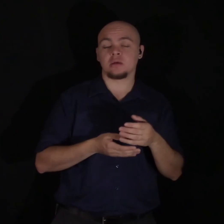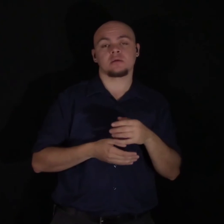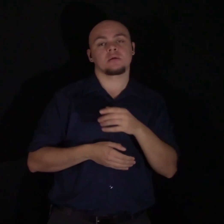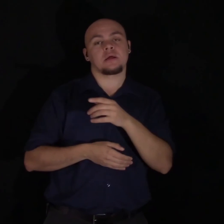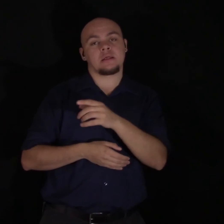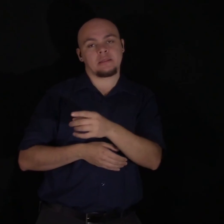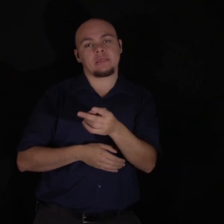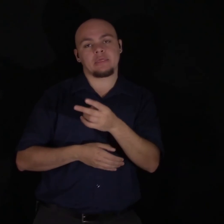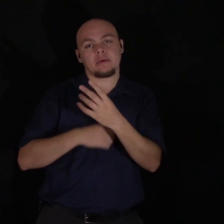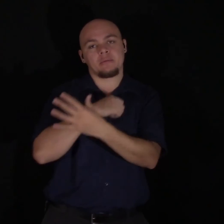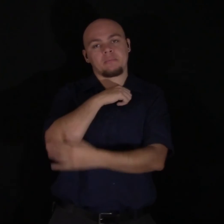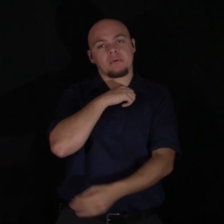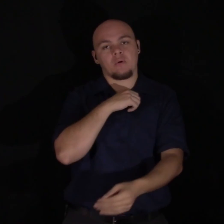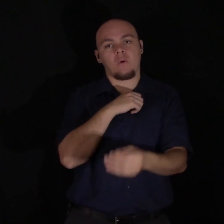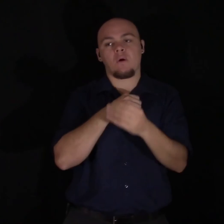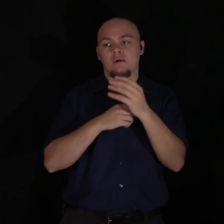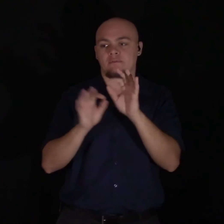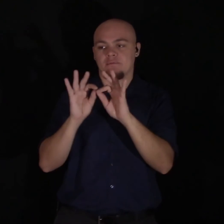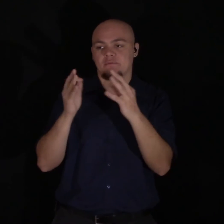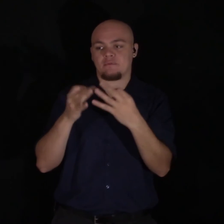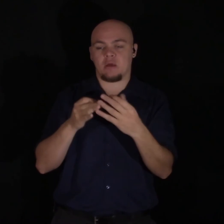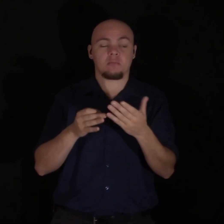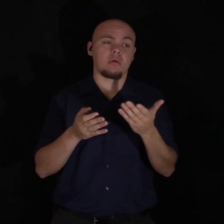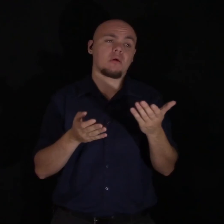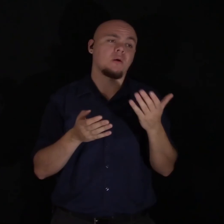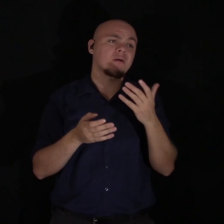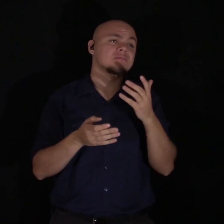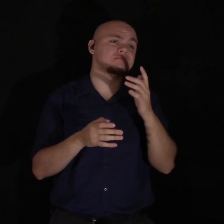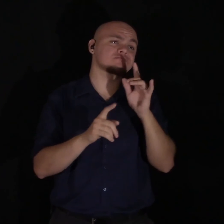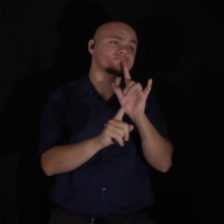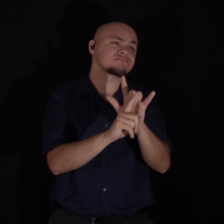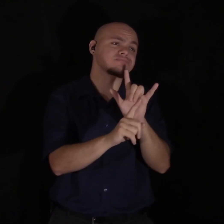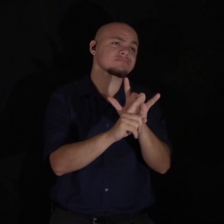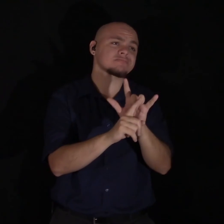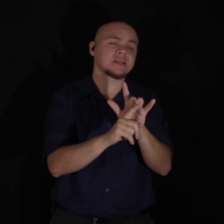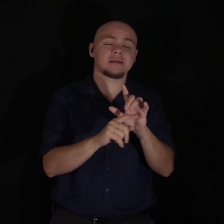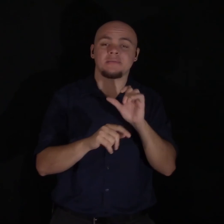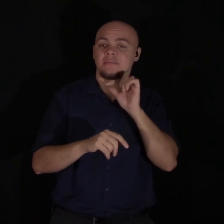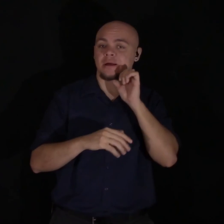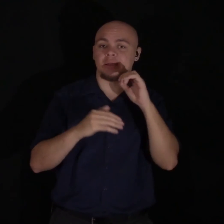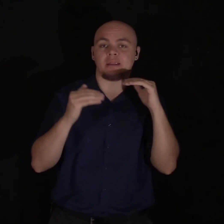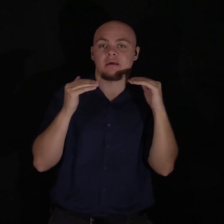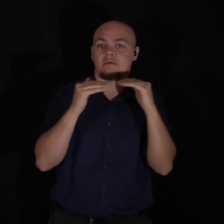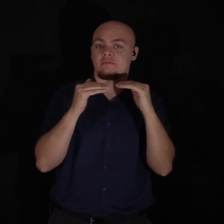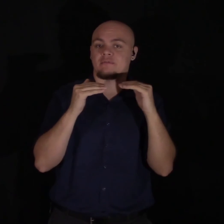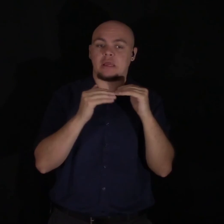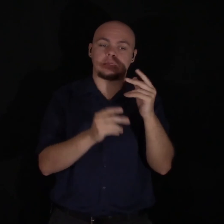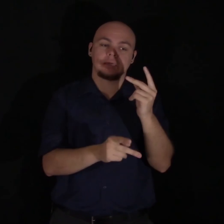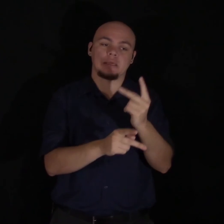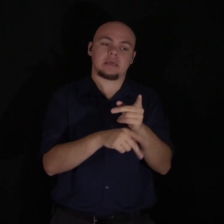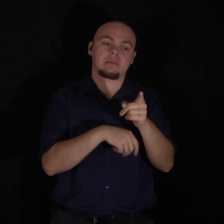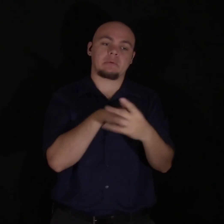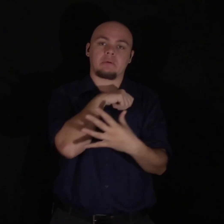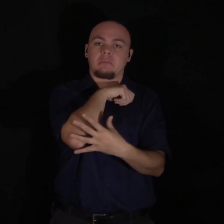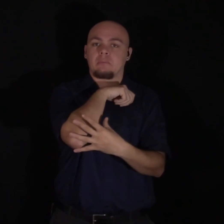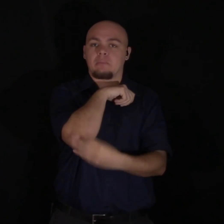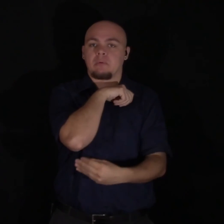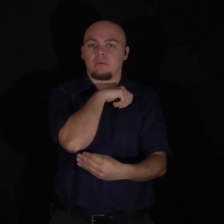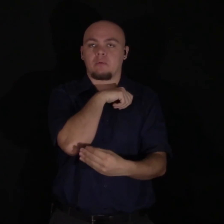orphan. Her presence had seemed a blessing to them, but it would be unfair to her to keep her in poverty and want when